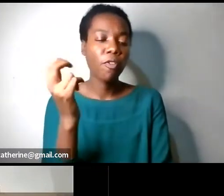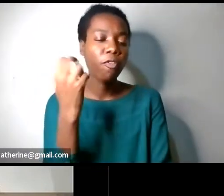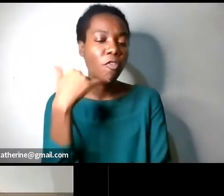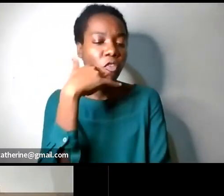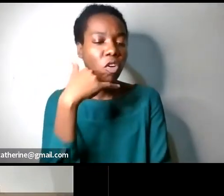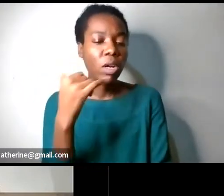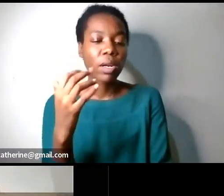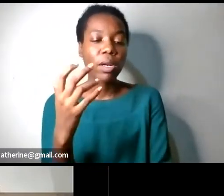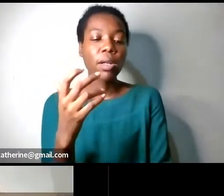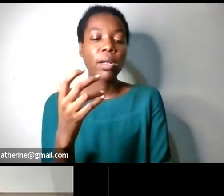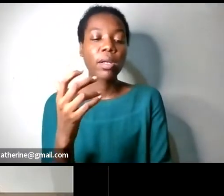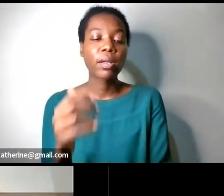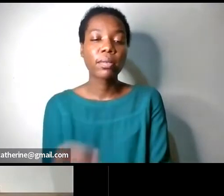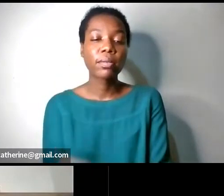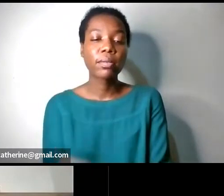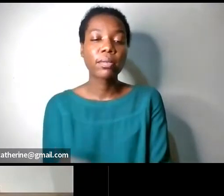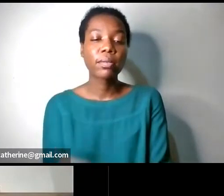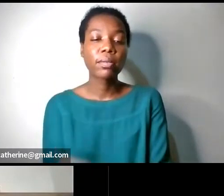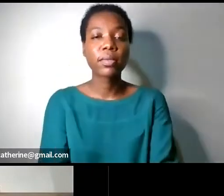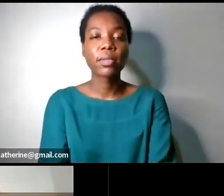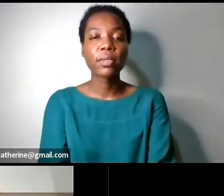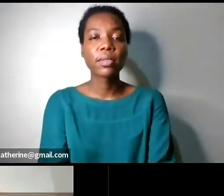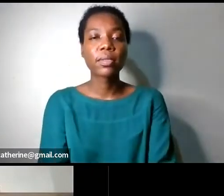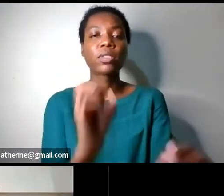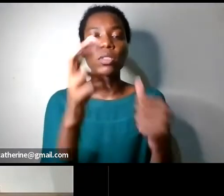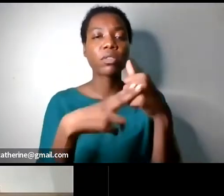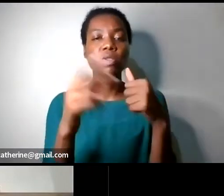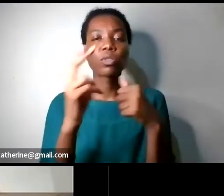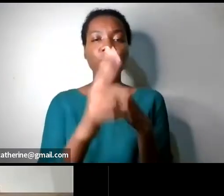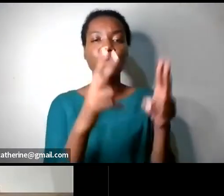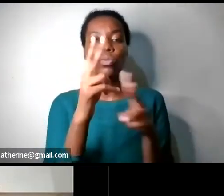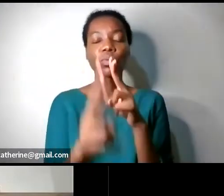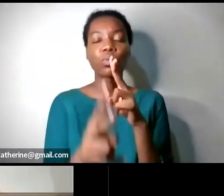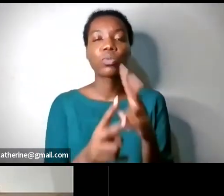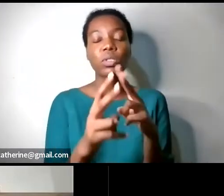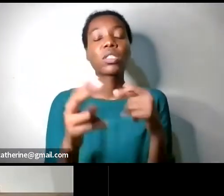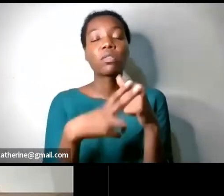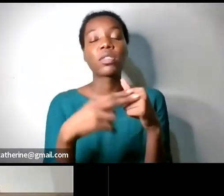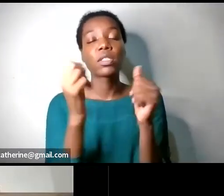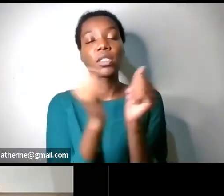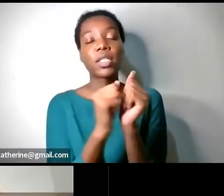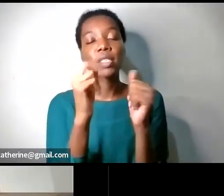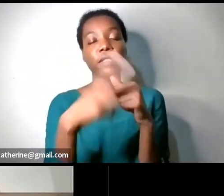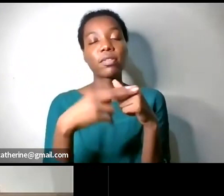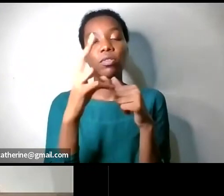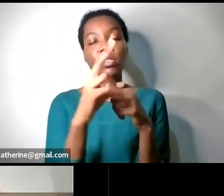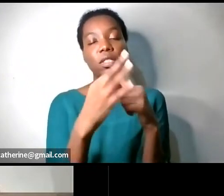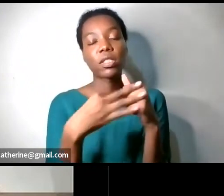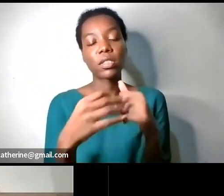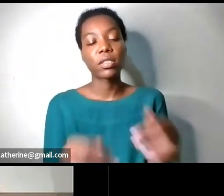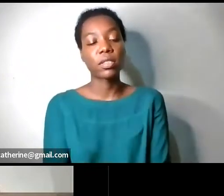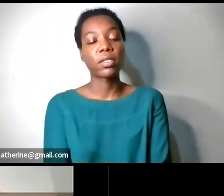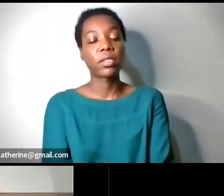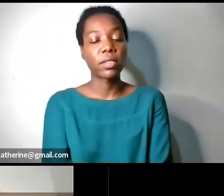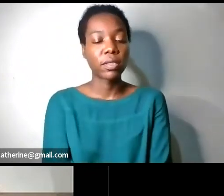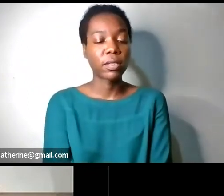complete. 0722 710 728 0722 710 728